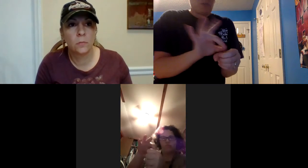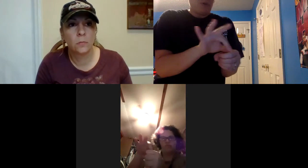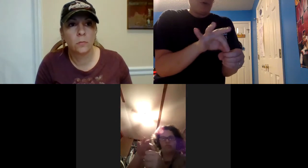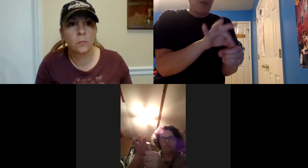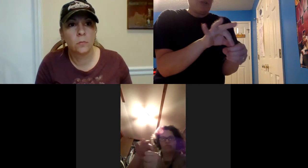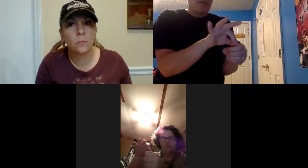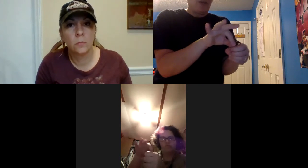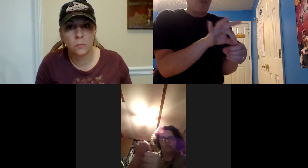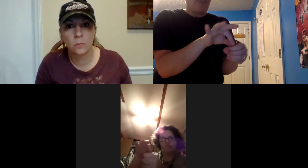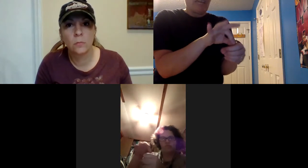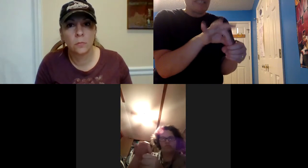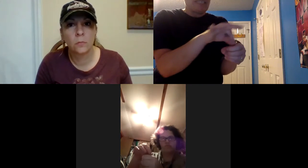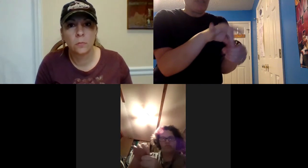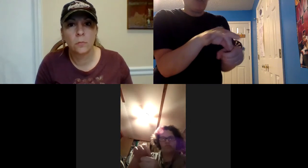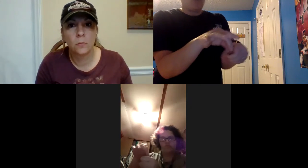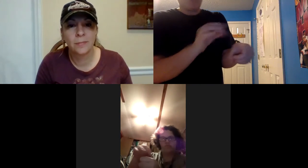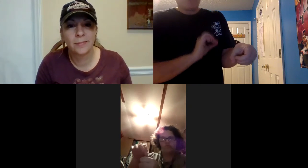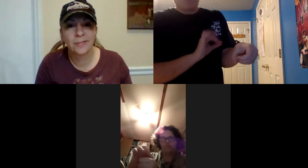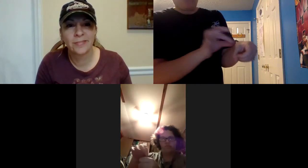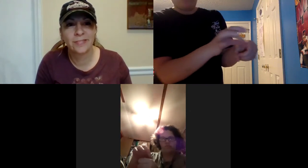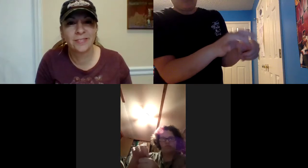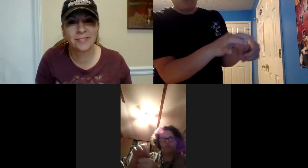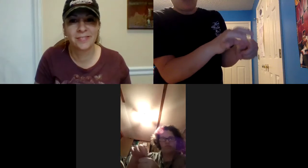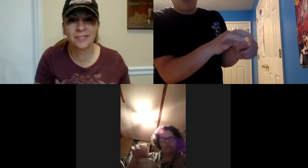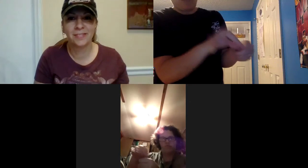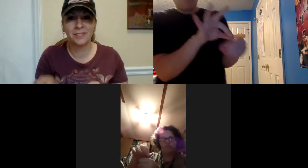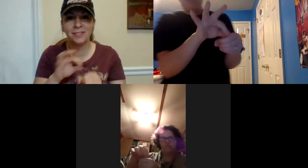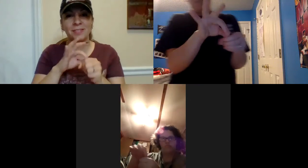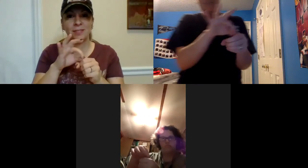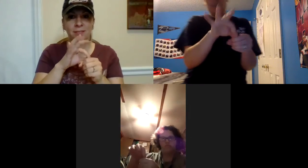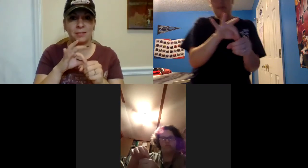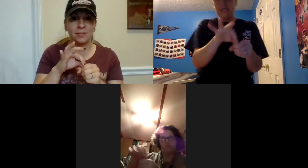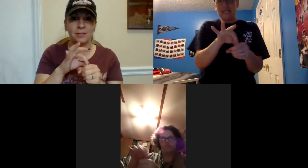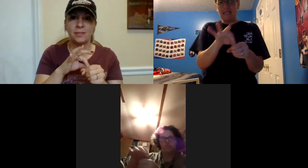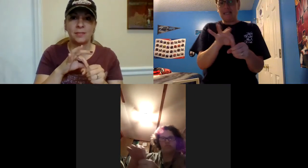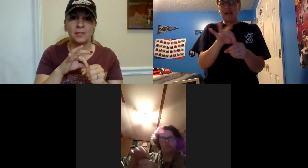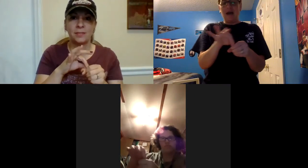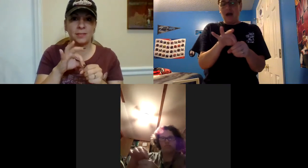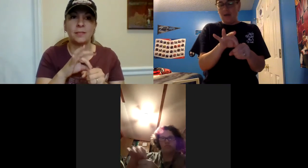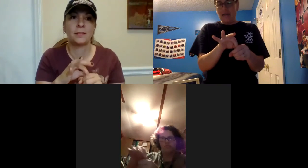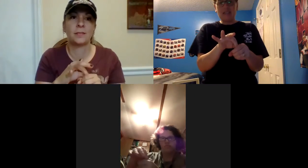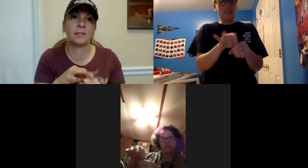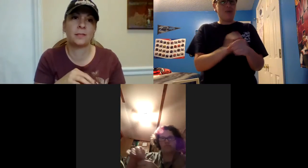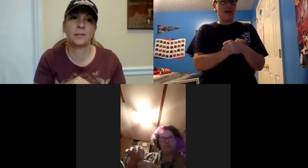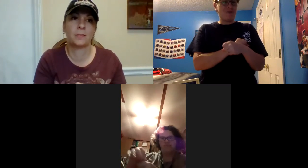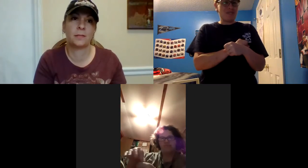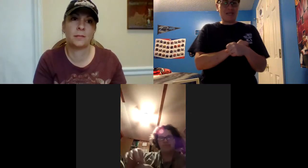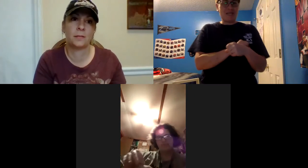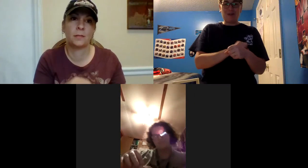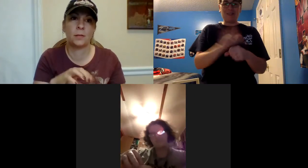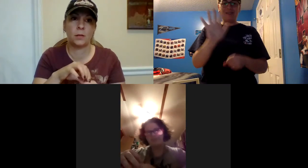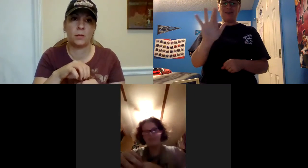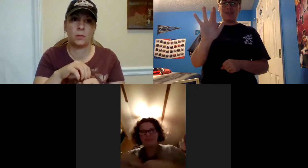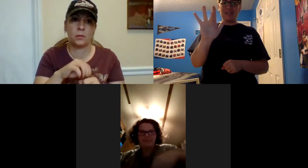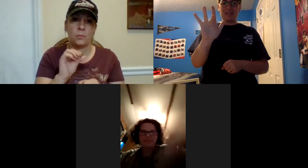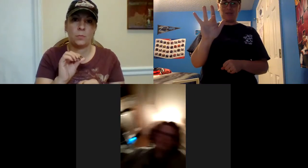little spoon and you're being all fancy and you're stirring it around in your cup. So yeah, tea. And soda, I've always liked